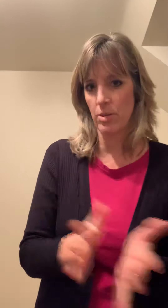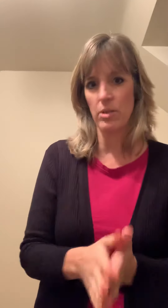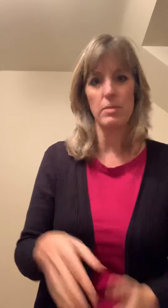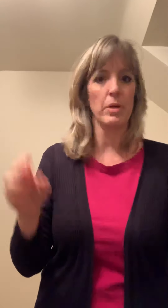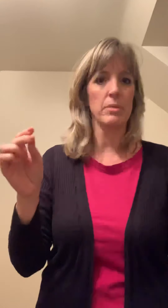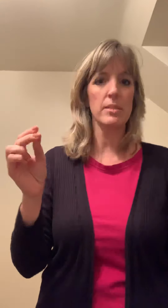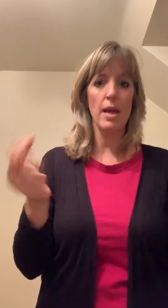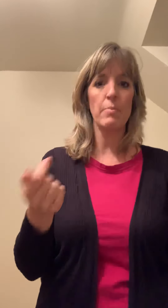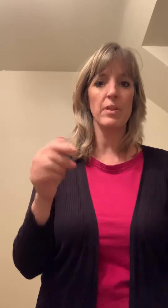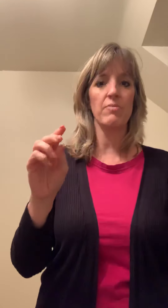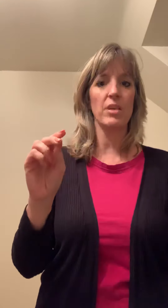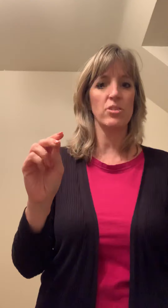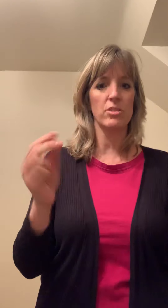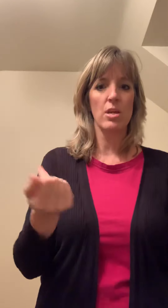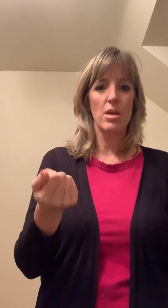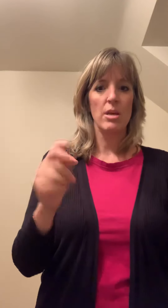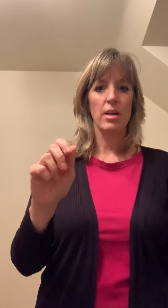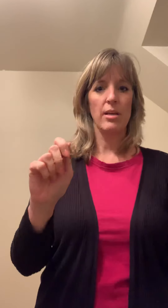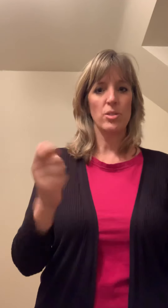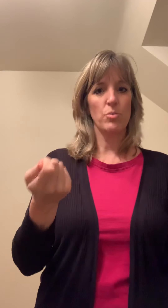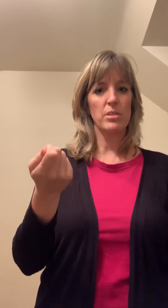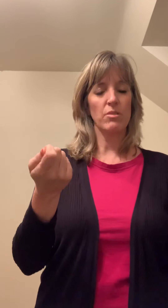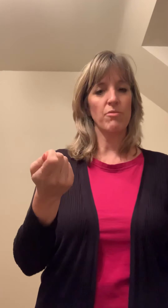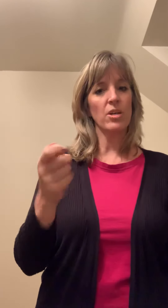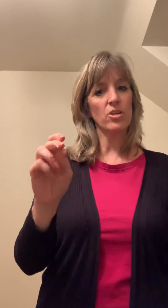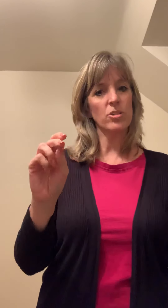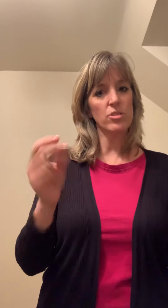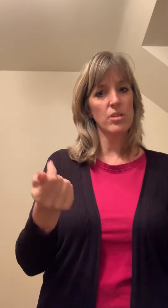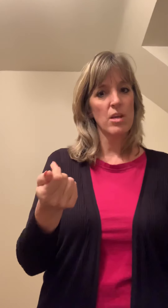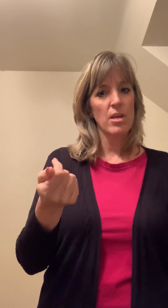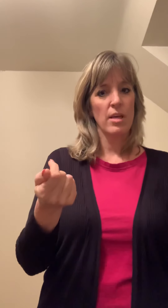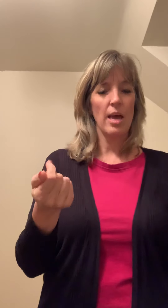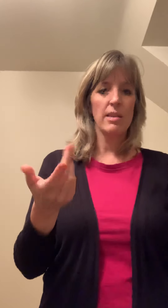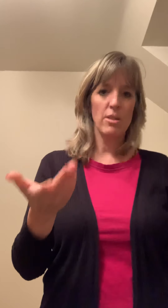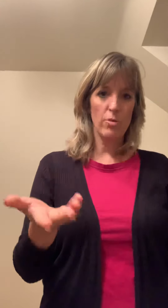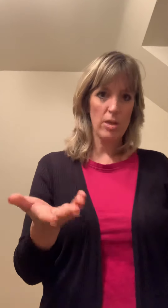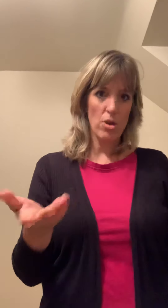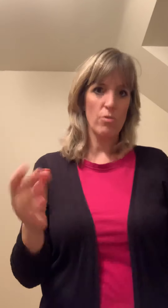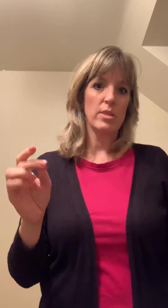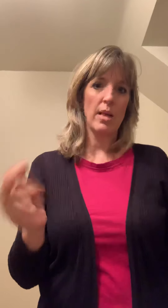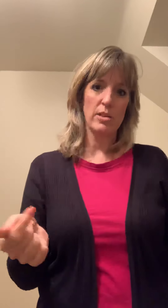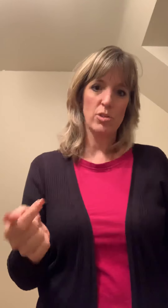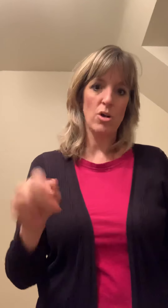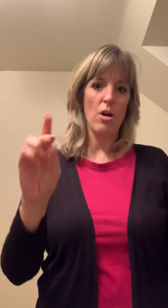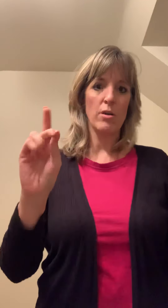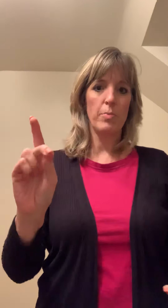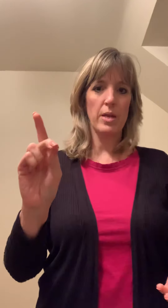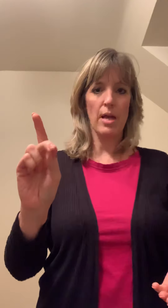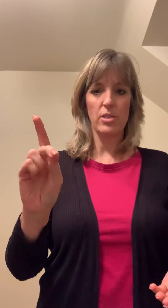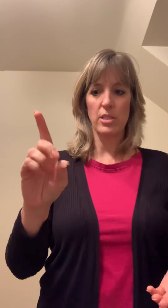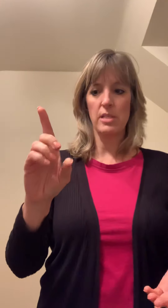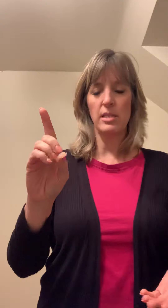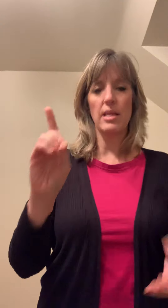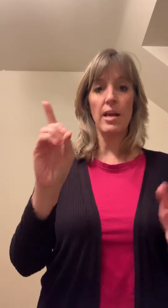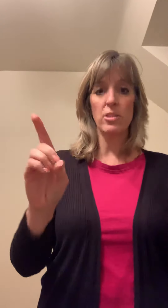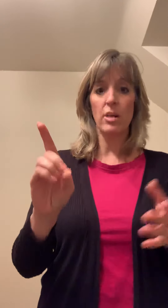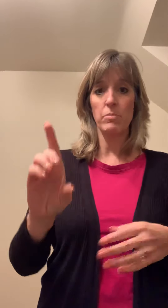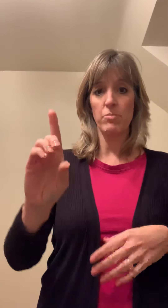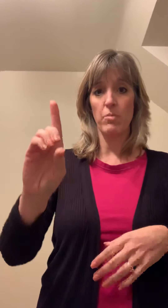going to be able to snap, but if they just kind of twist their fingers, okay, then you can know that that is dog. But it actually comes from